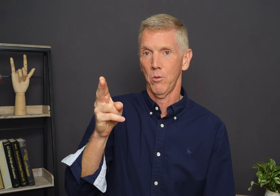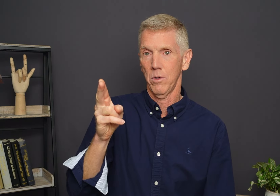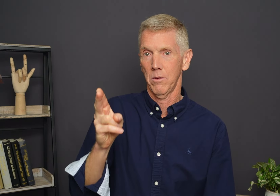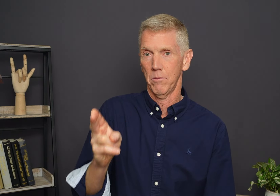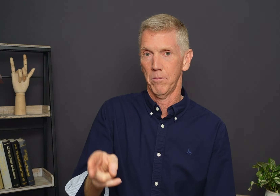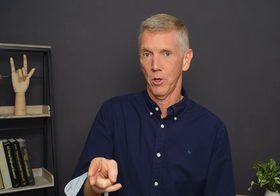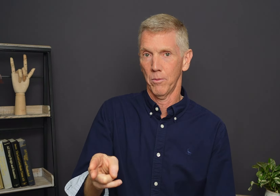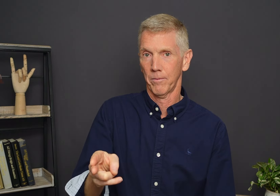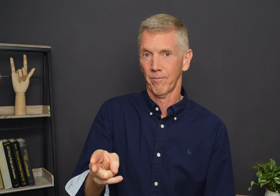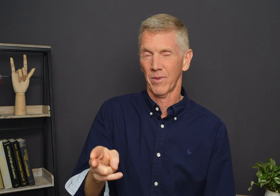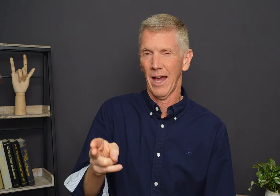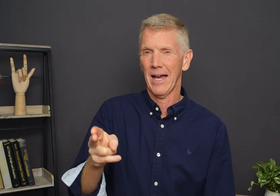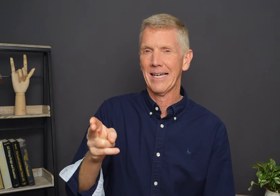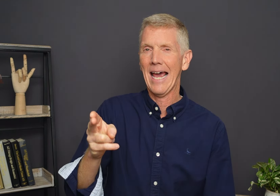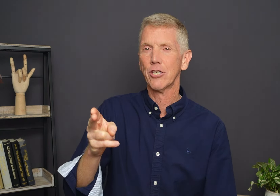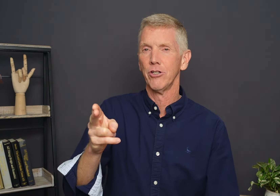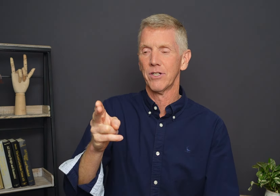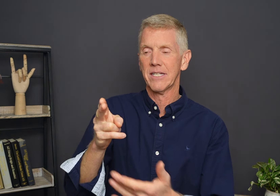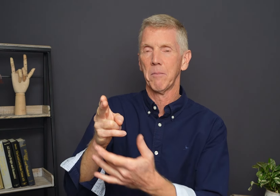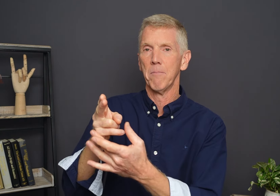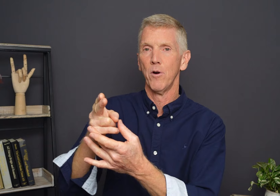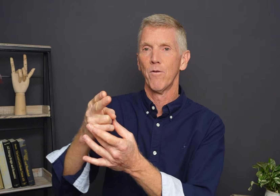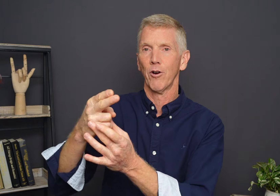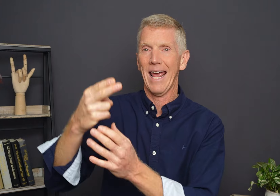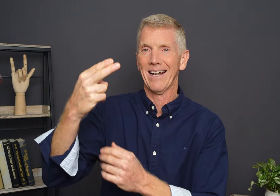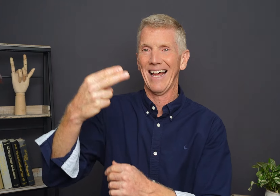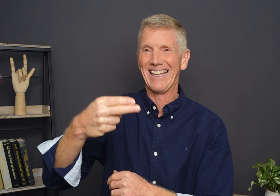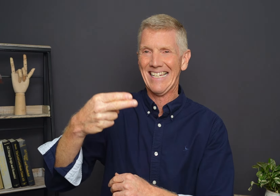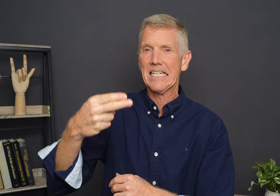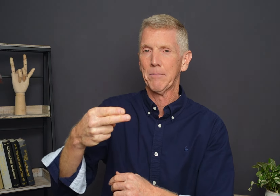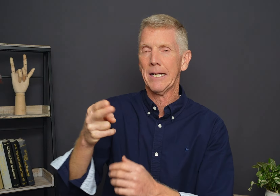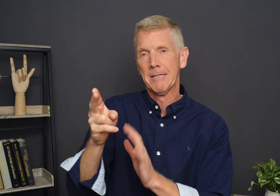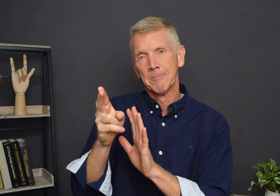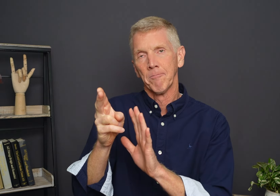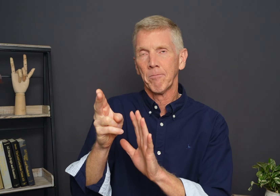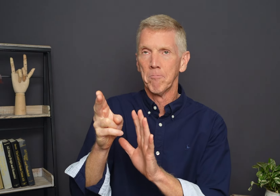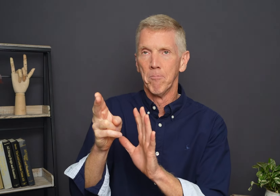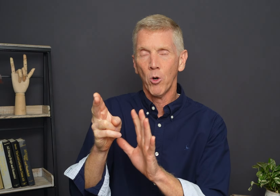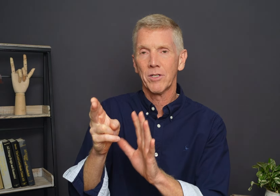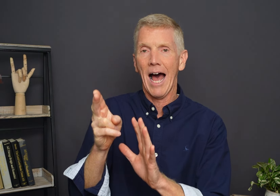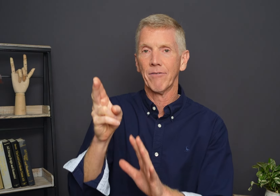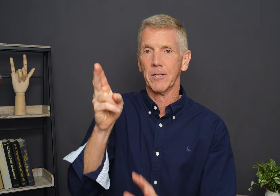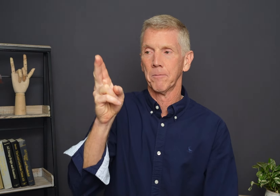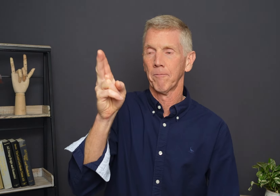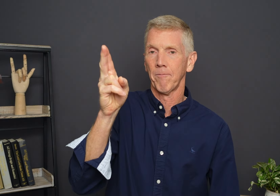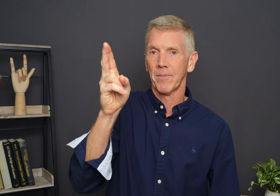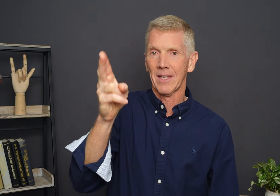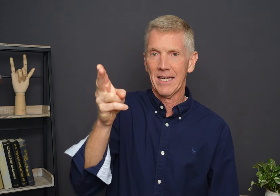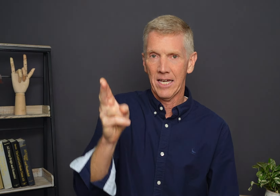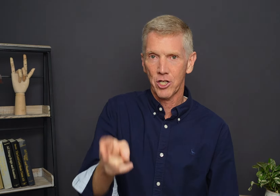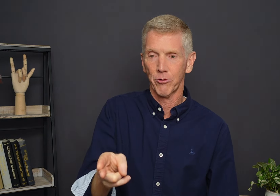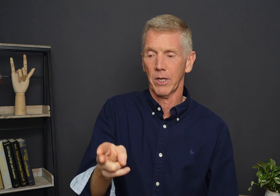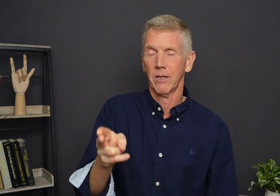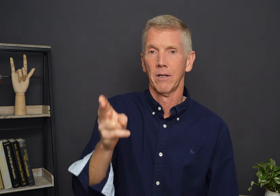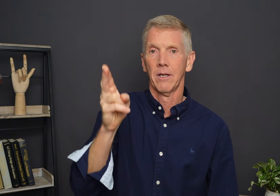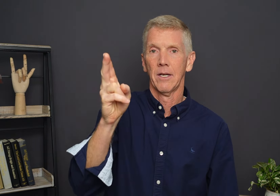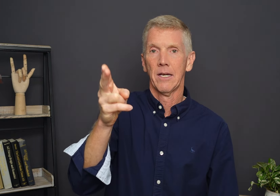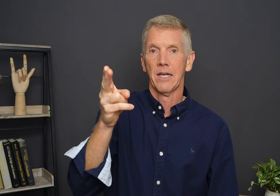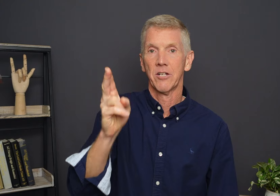Boom, boom. Okay, occasionally you'll see somebody move their hand like this, but most often, history. History.